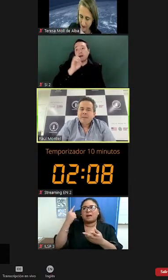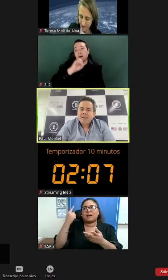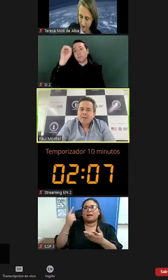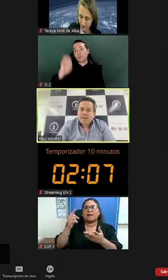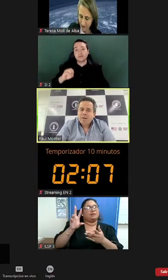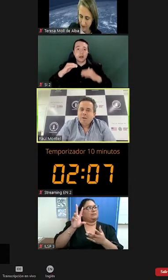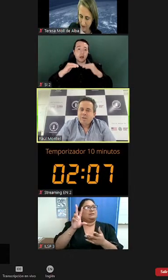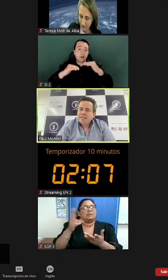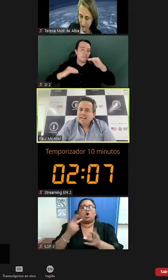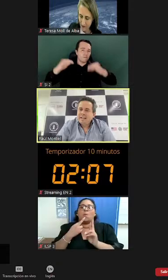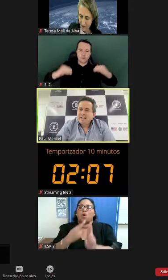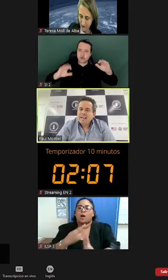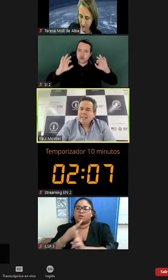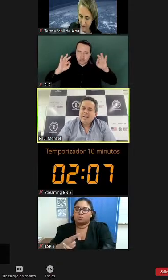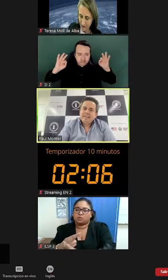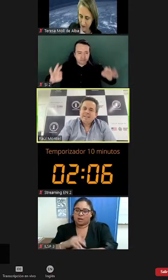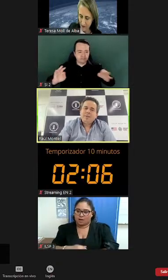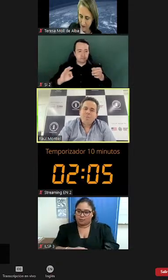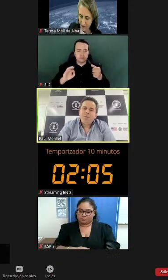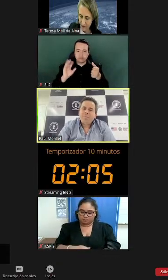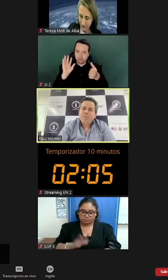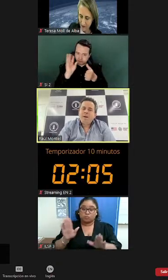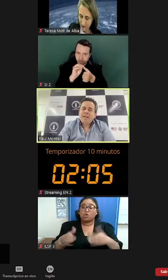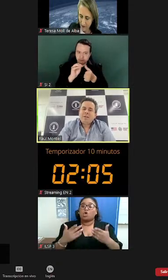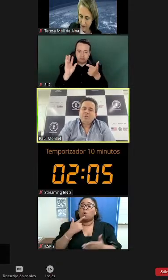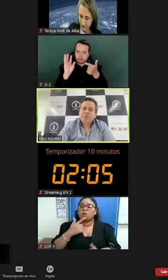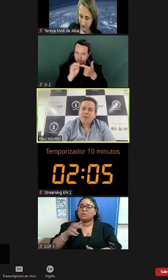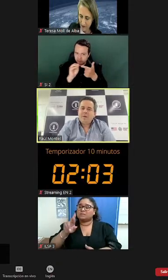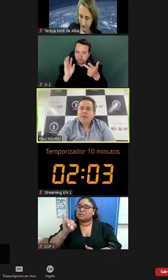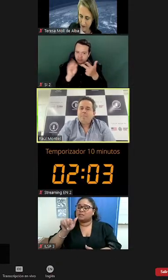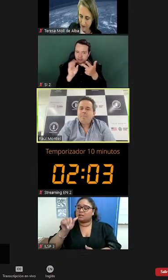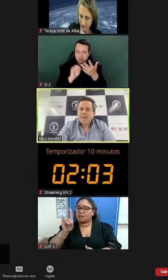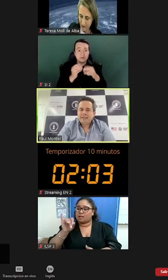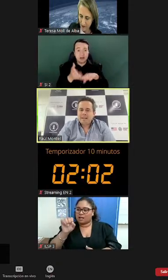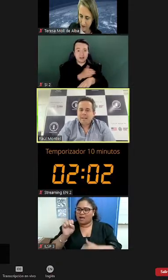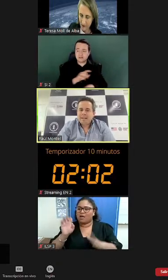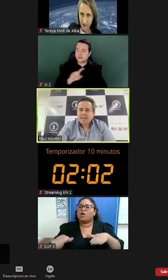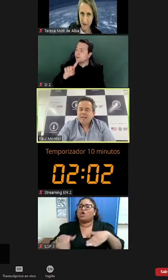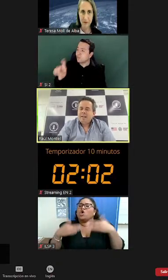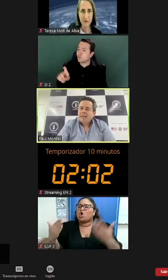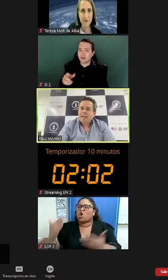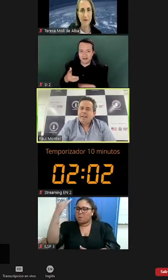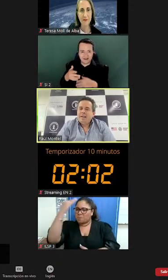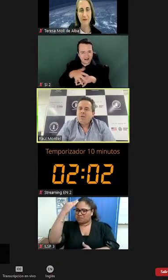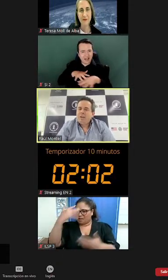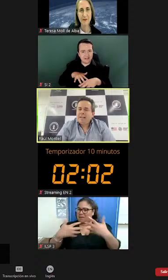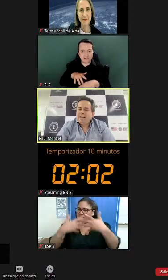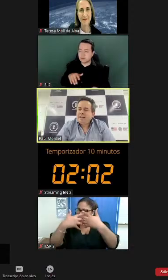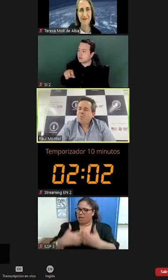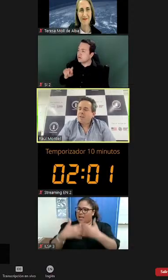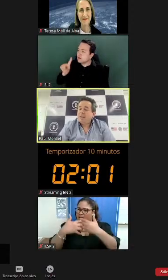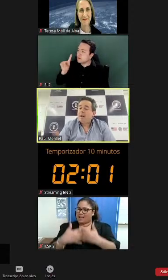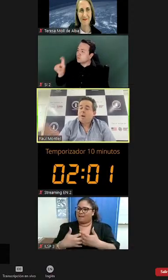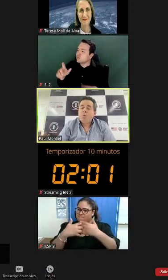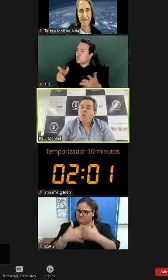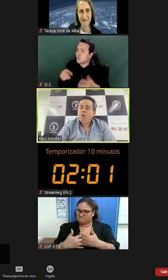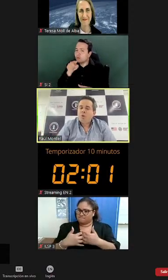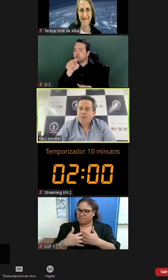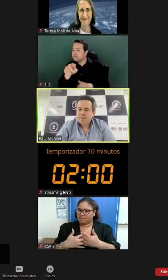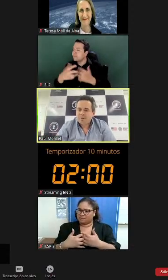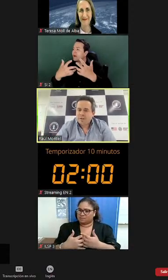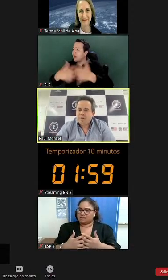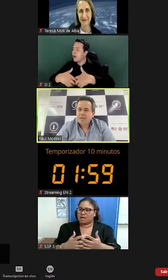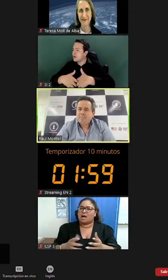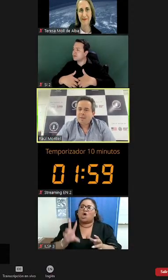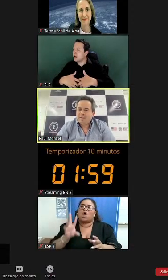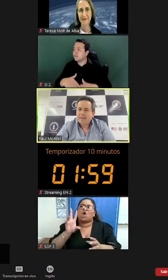and not by average of results so what riadis was saying is how are we going to recognize a company